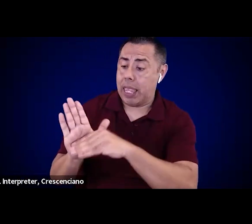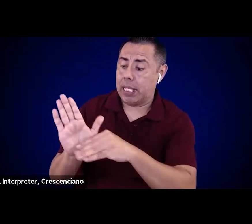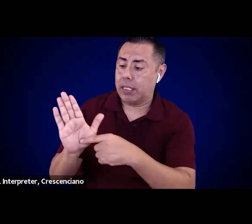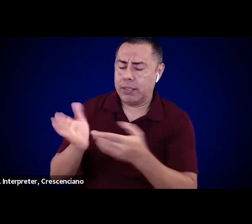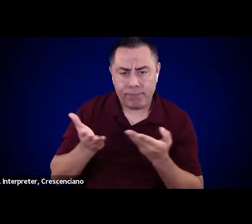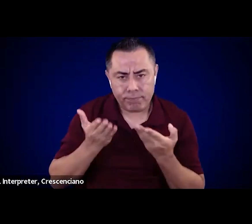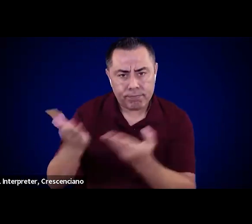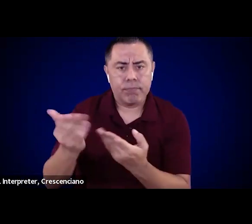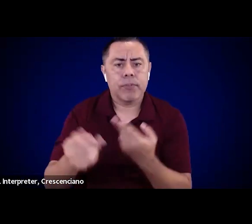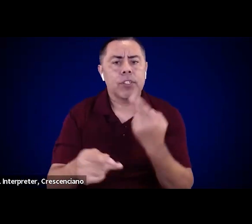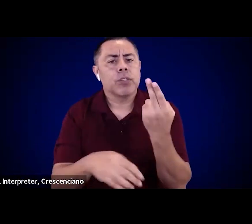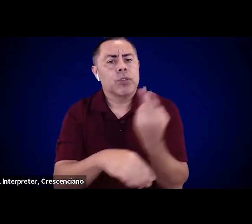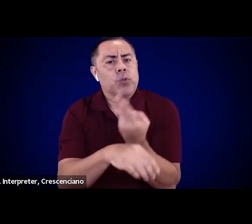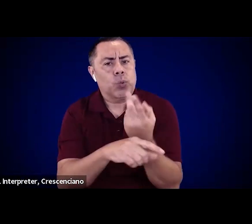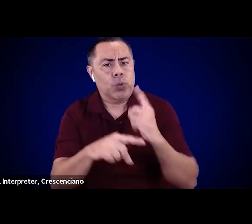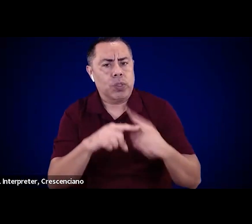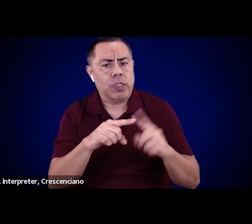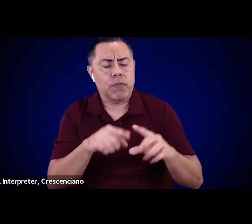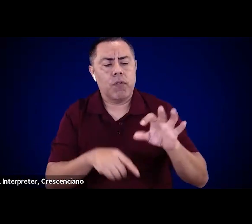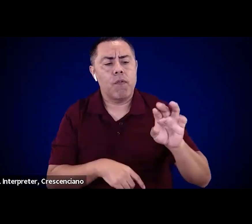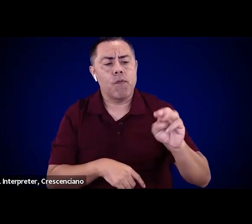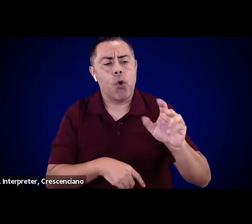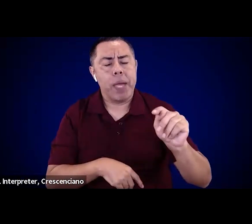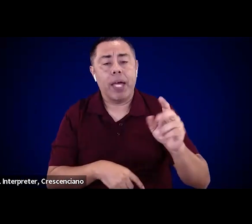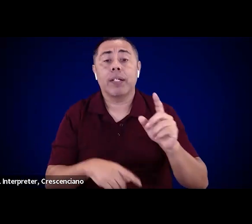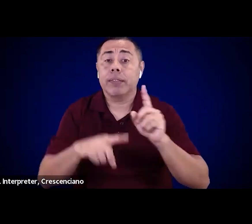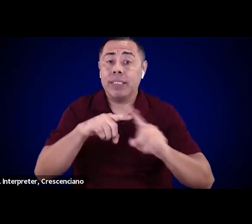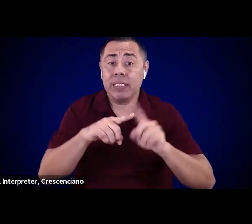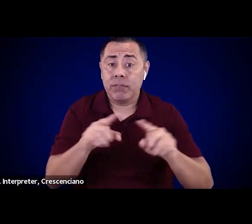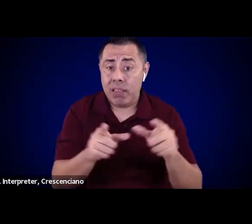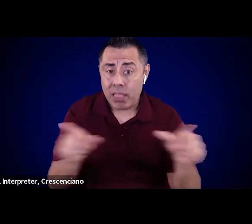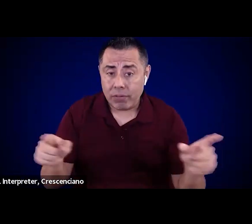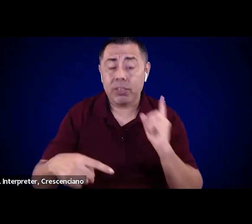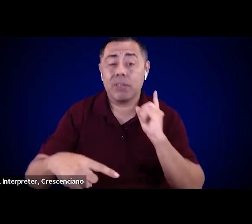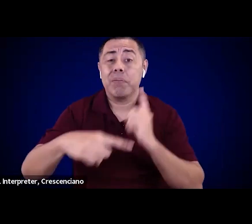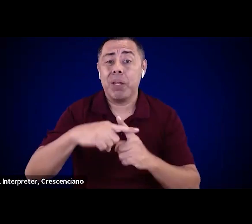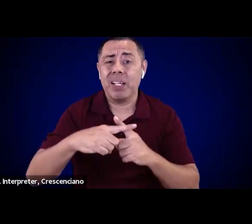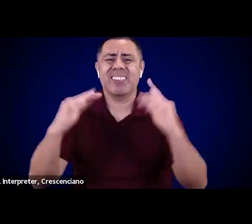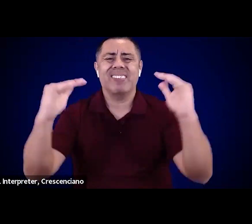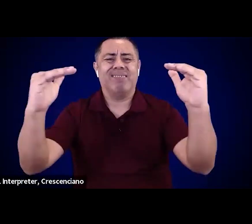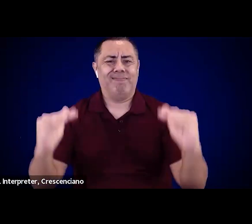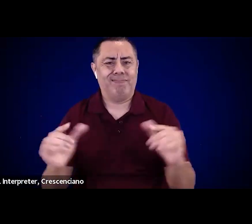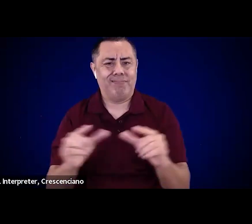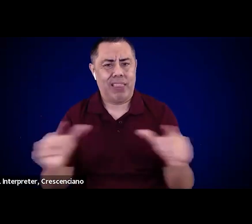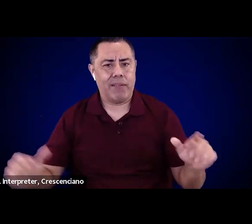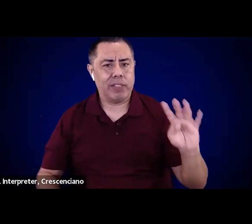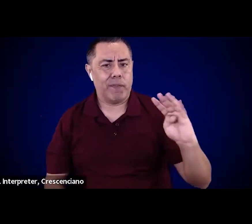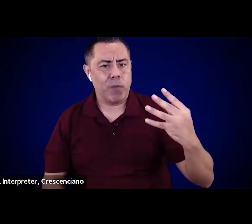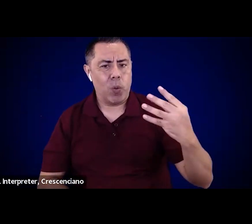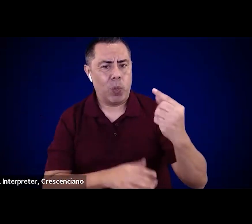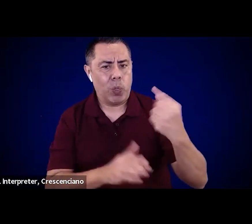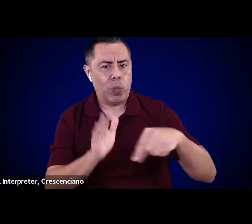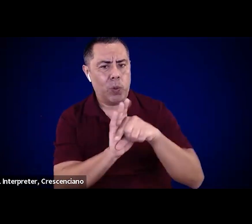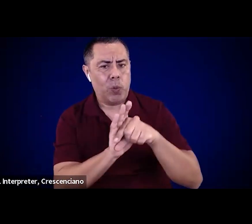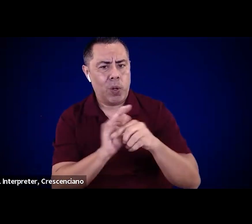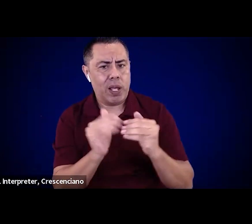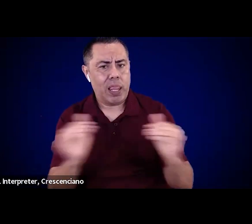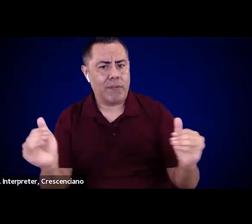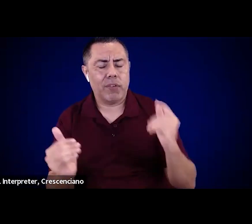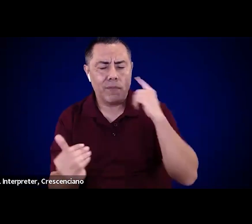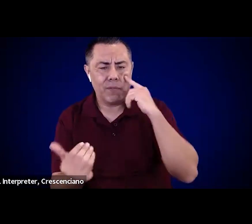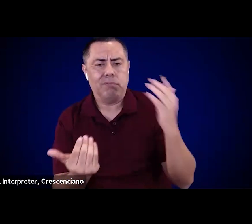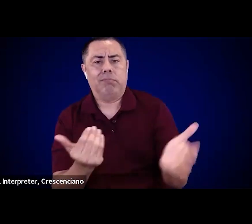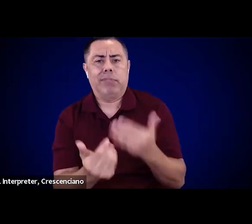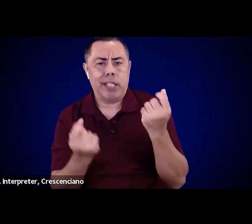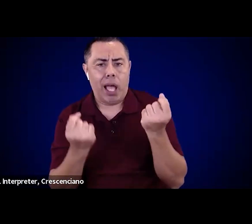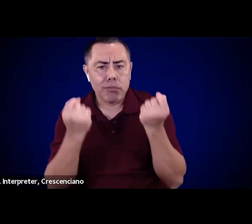languages, and plain verbiage at a 4th grade level to ensure comprehension. They also stress the importance